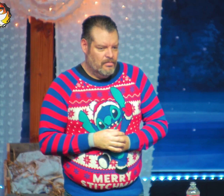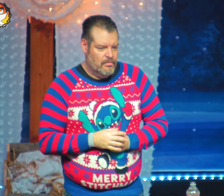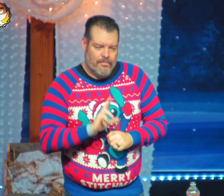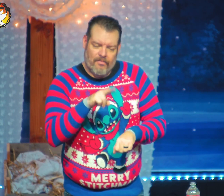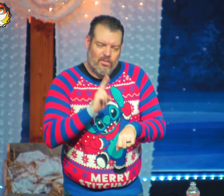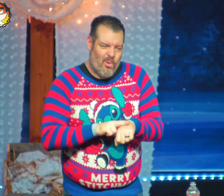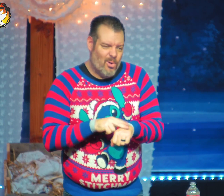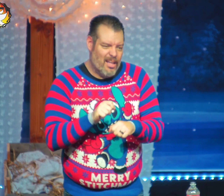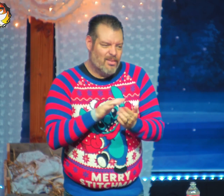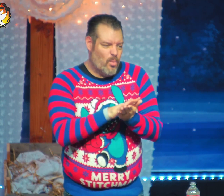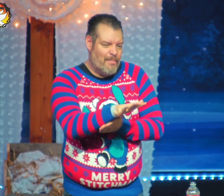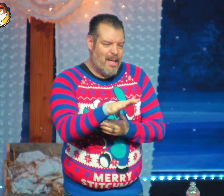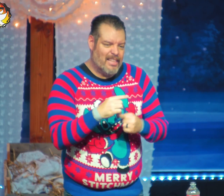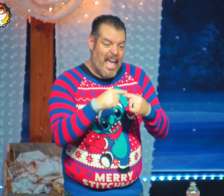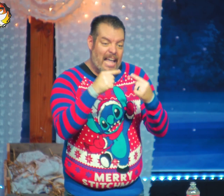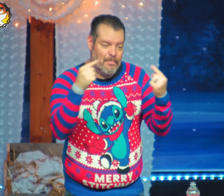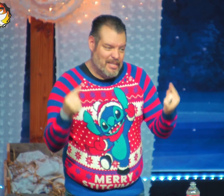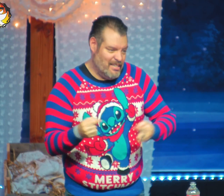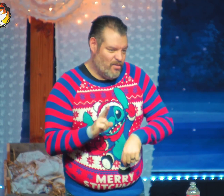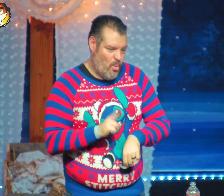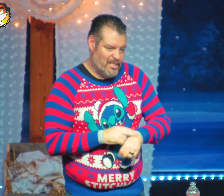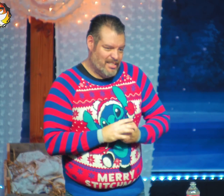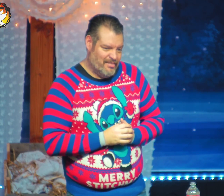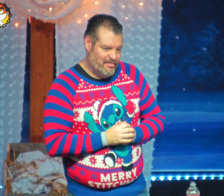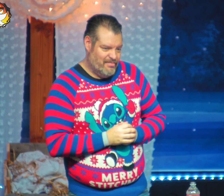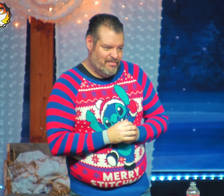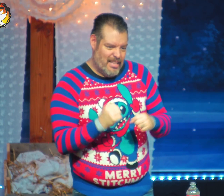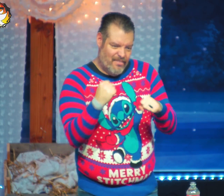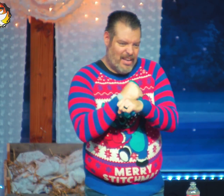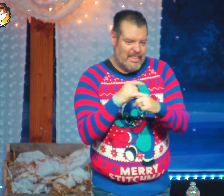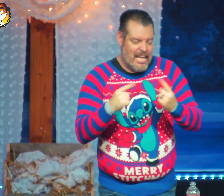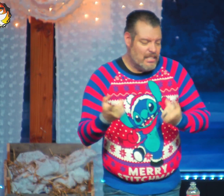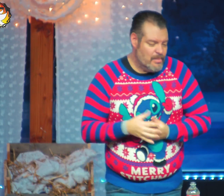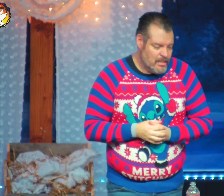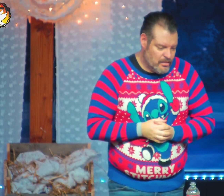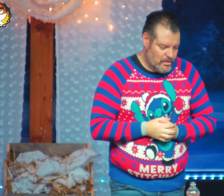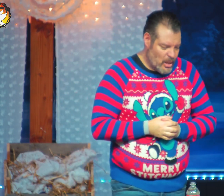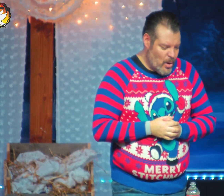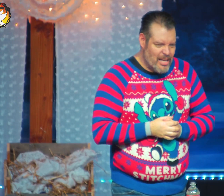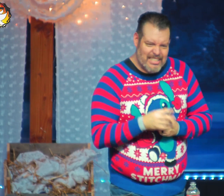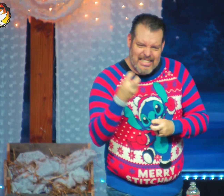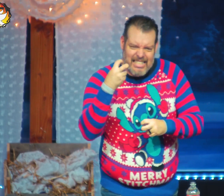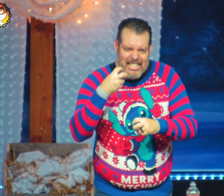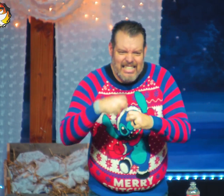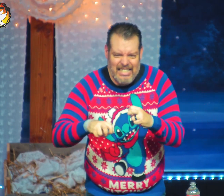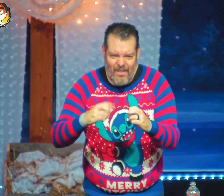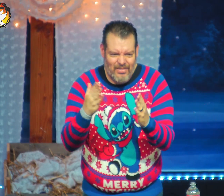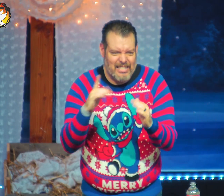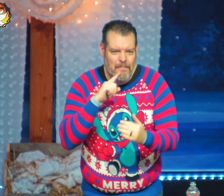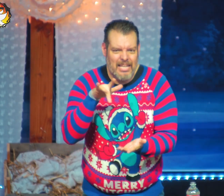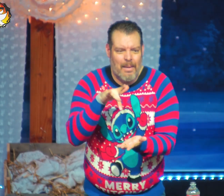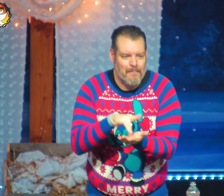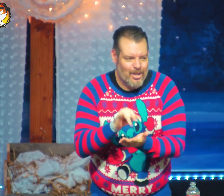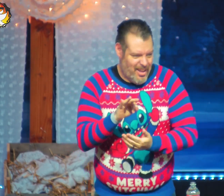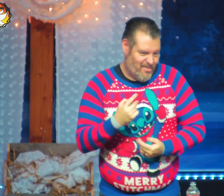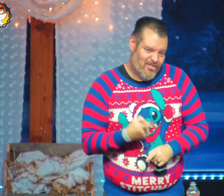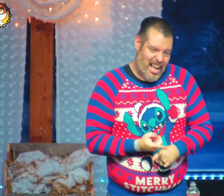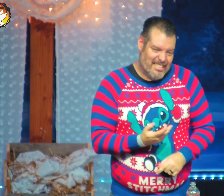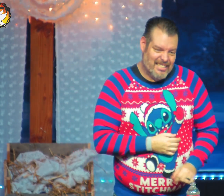want, you know, not to hurt the innocent, because I care about all lives. I want the war to stop. I do. I pray for the